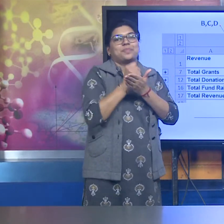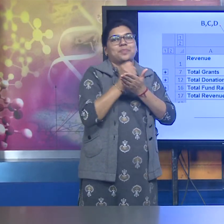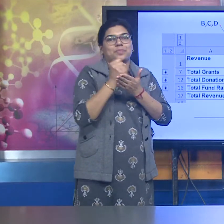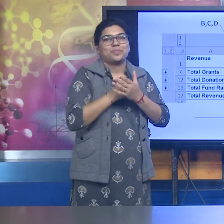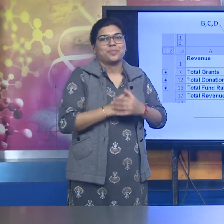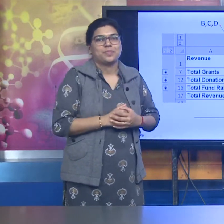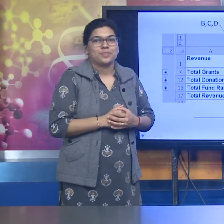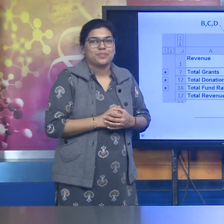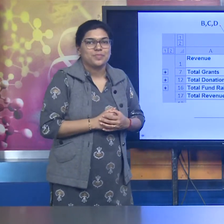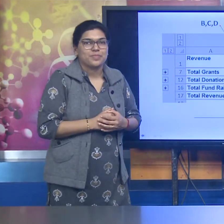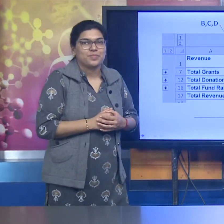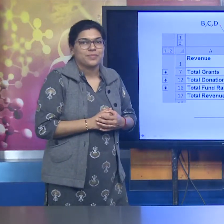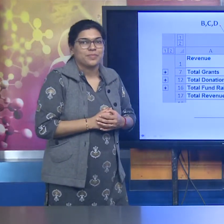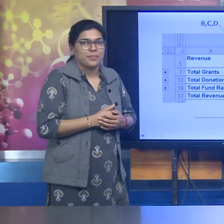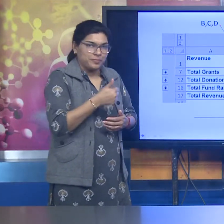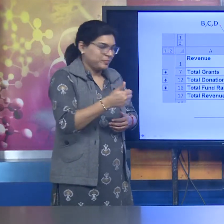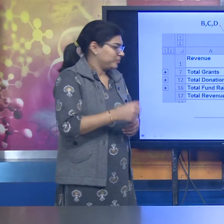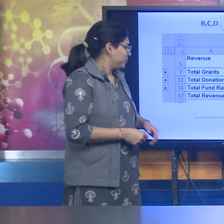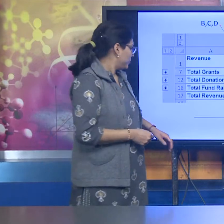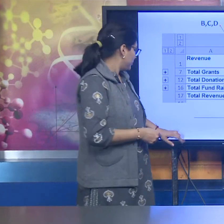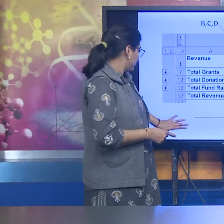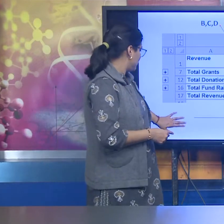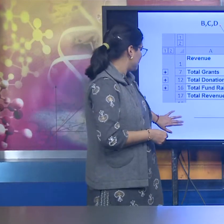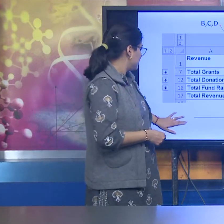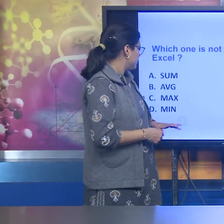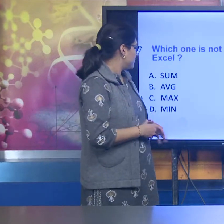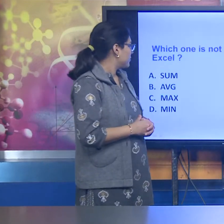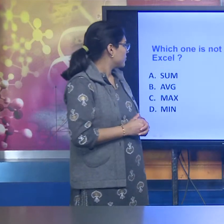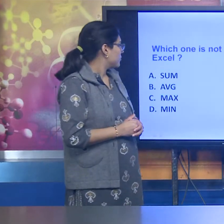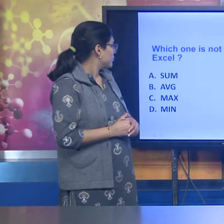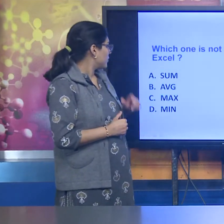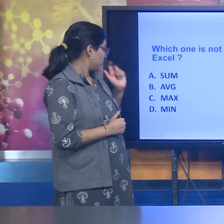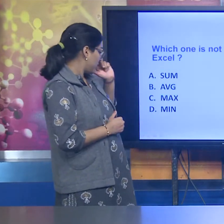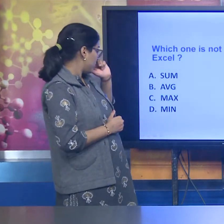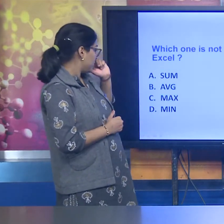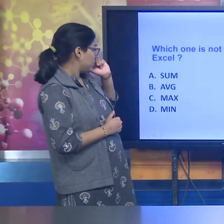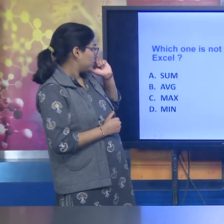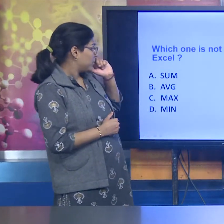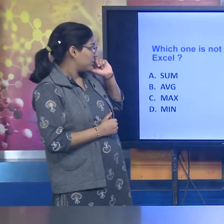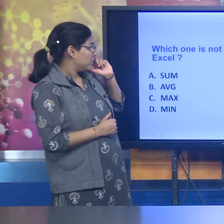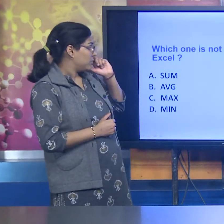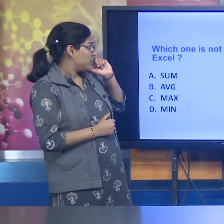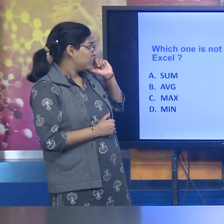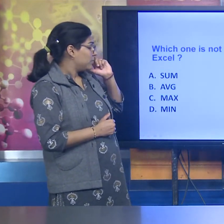write it in the blank given below. Next question.